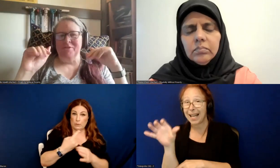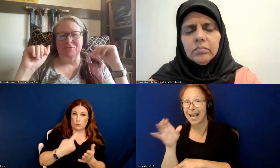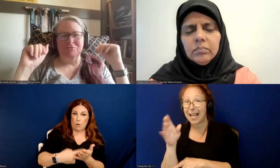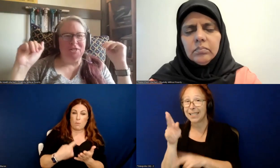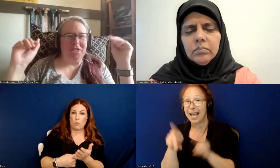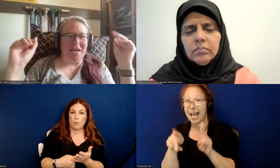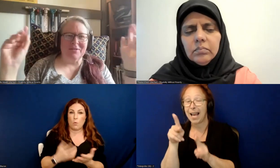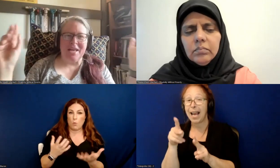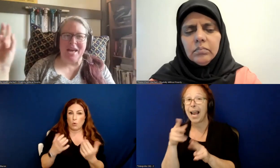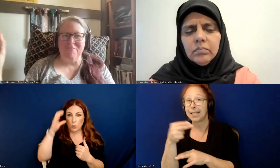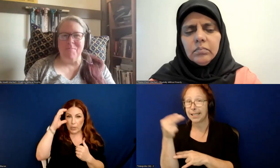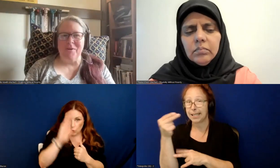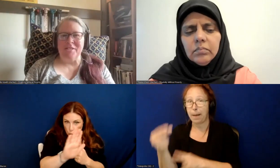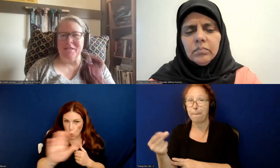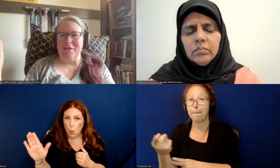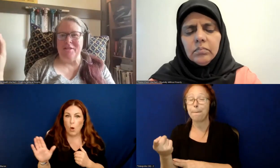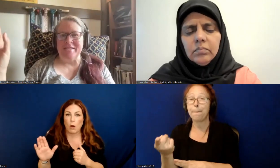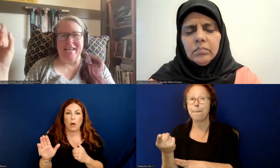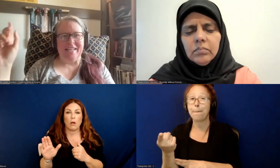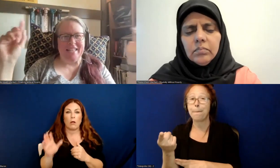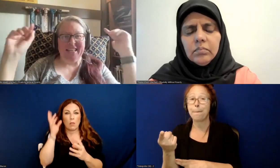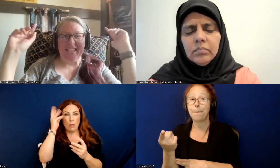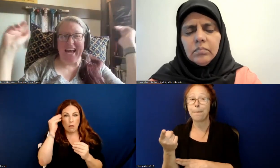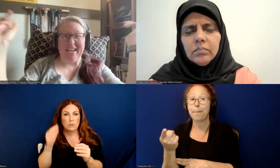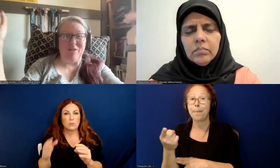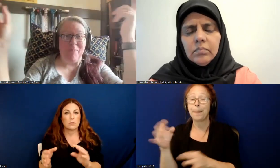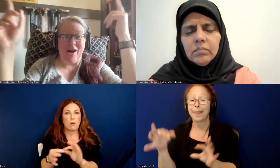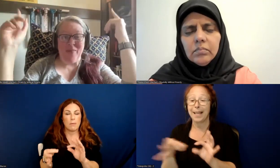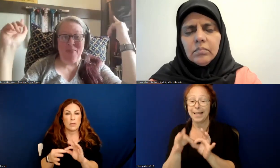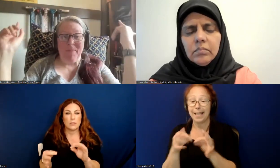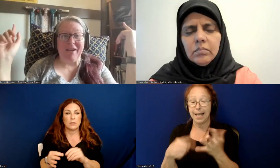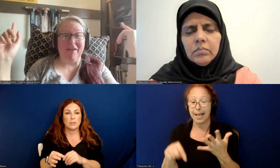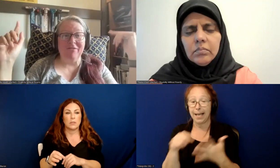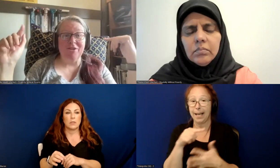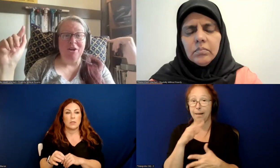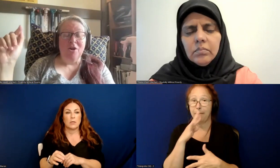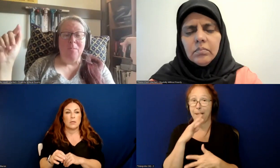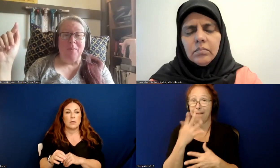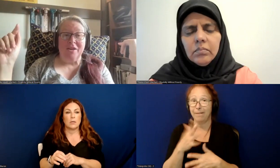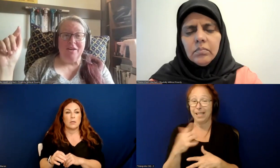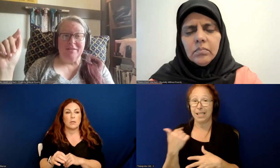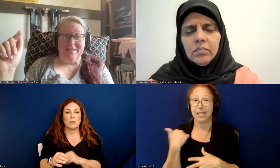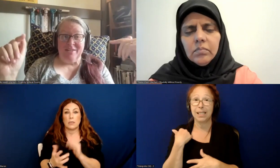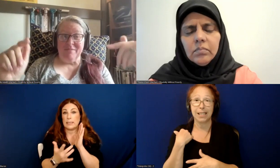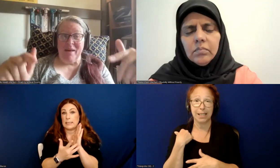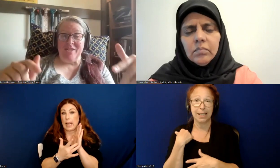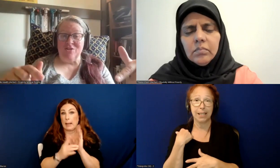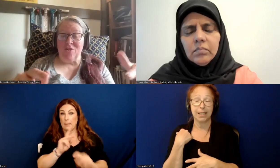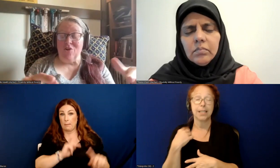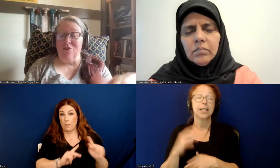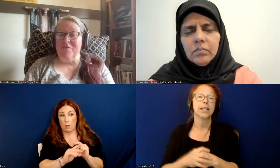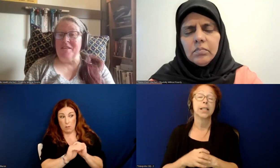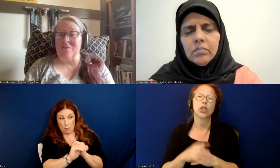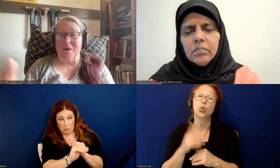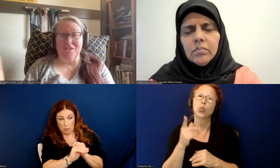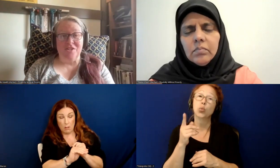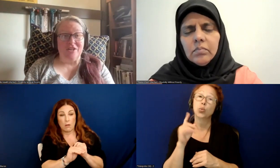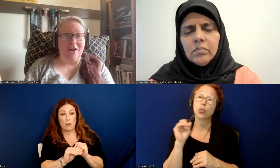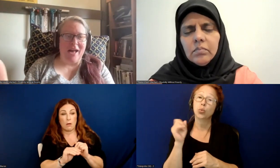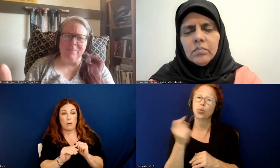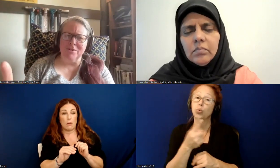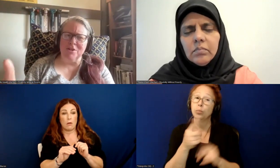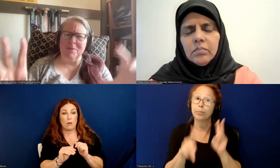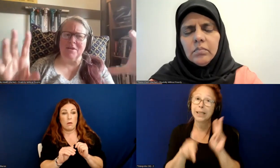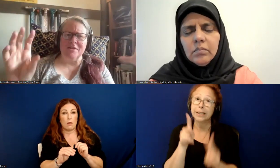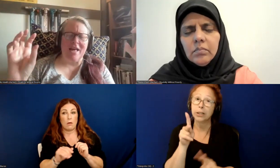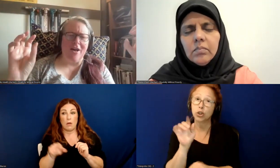And I'm just reaching out to everybody that is in the technical part in the background to make sure that all of these questions